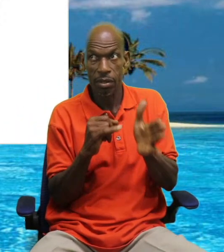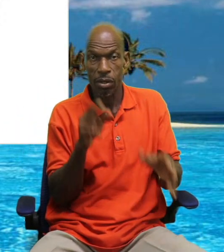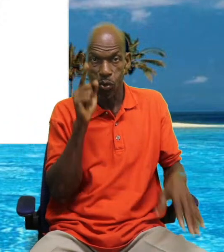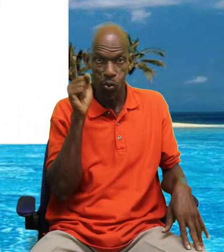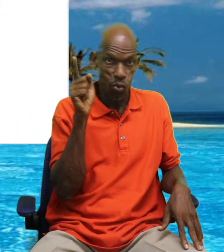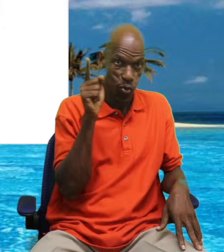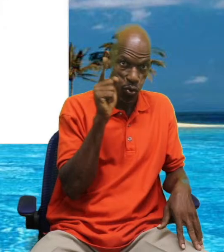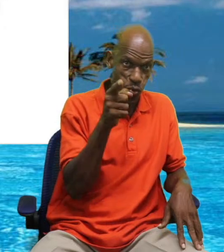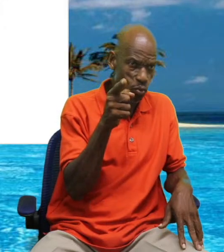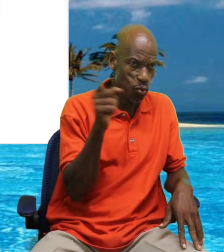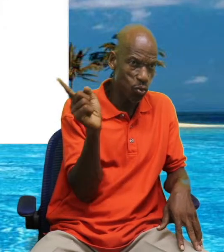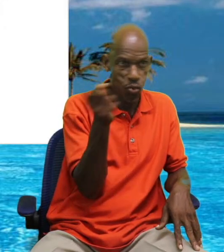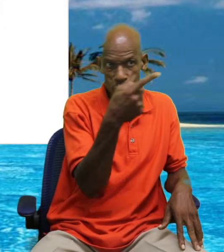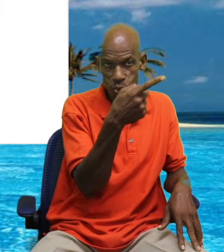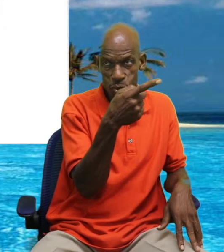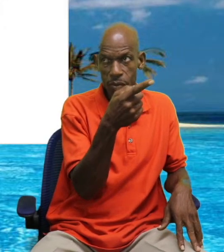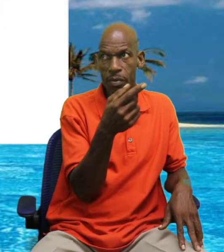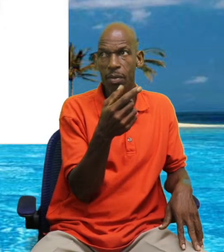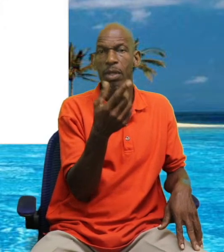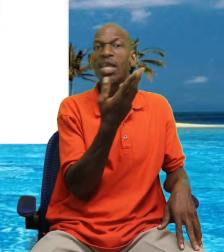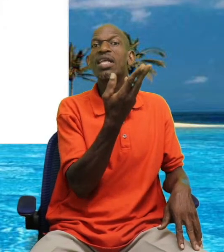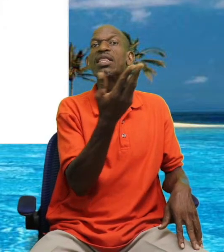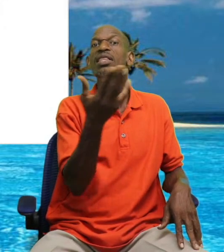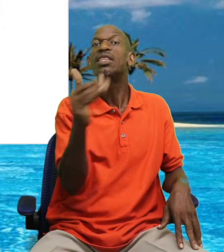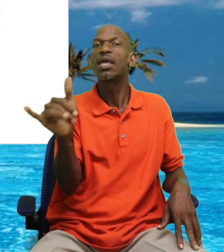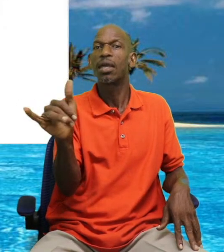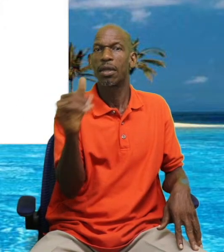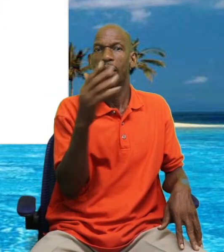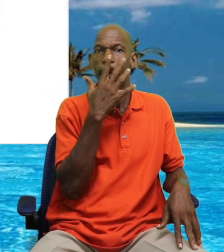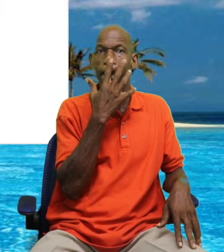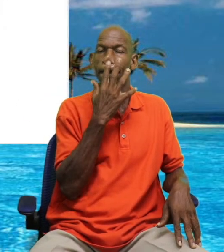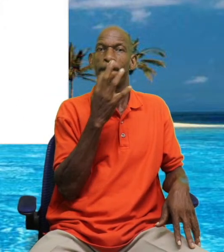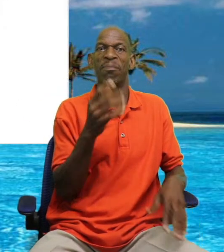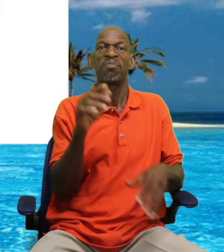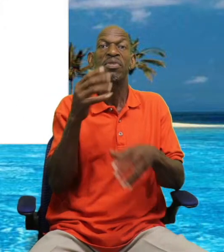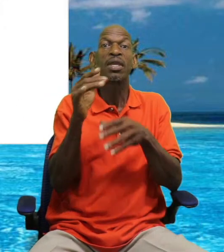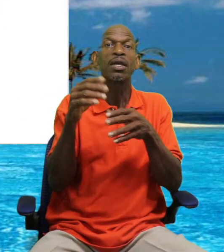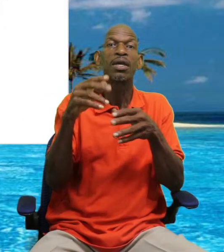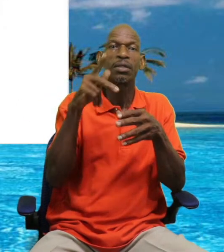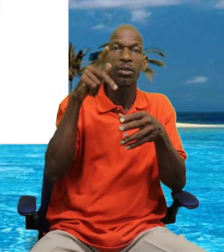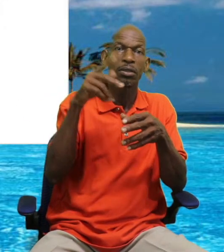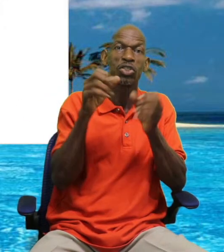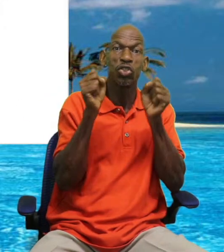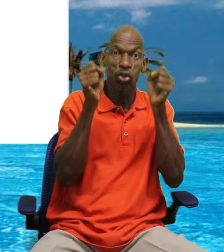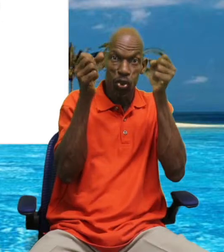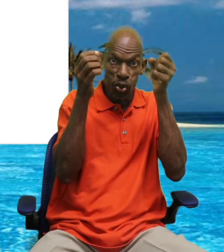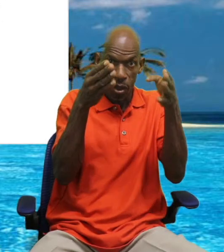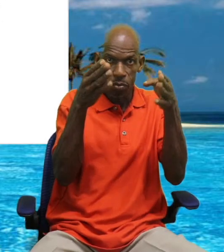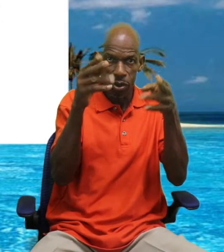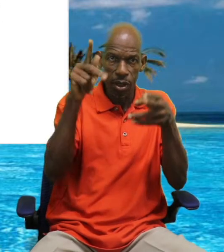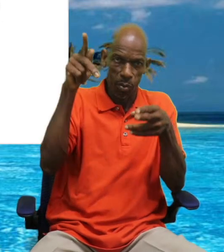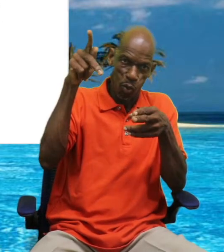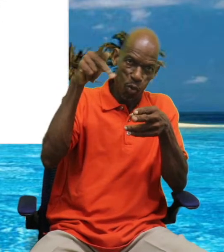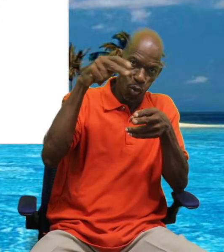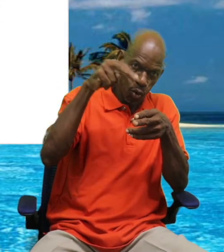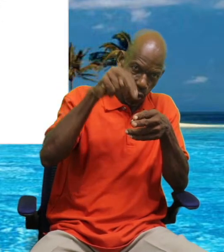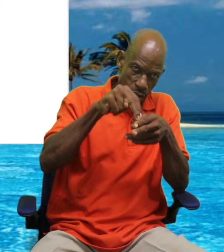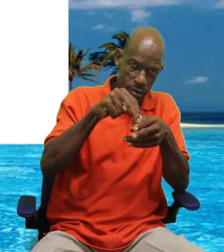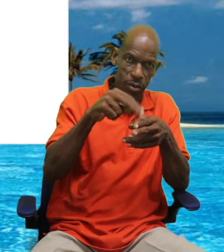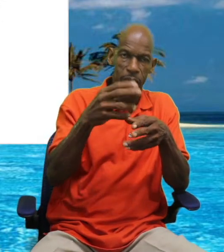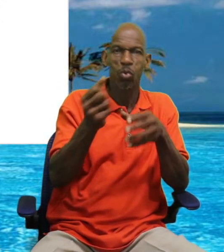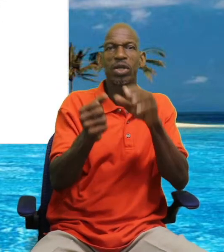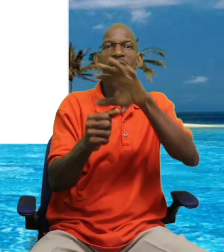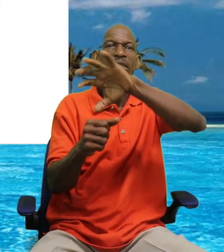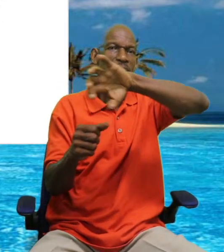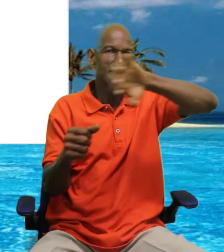you, and they. These are the subject pronouns. So we want to replace the woman